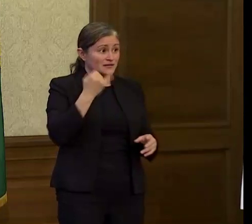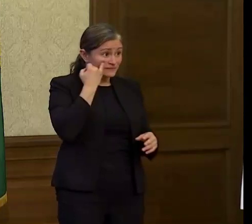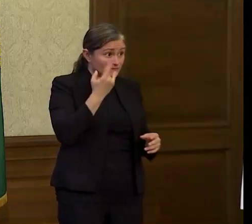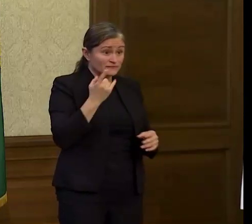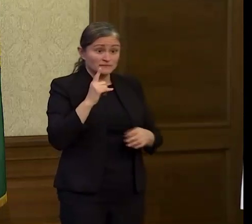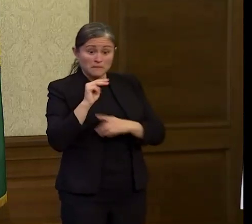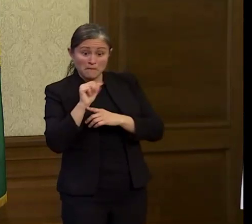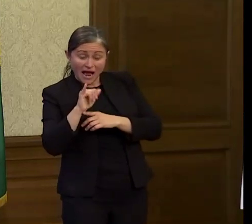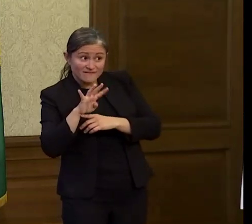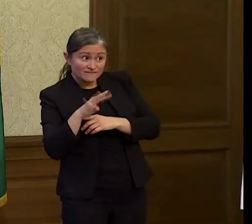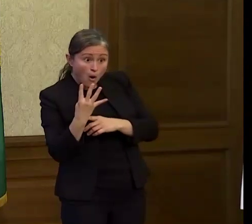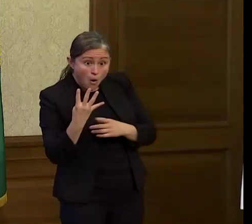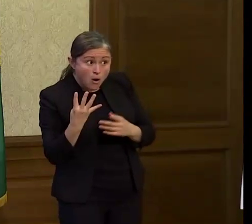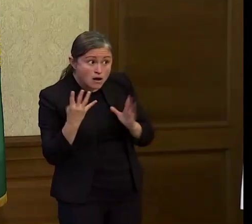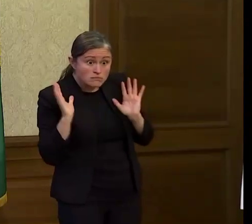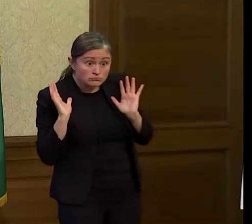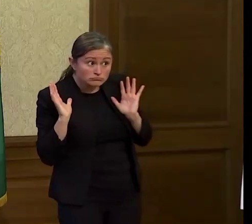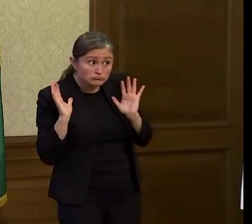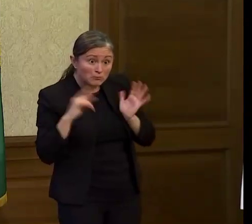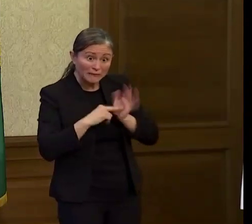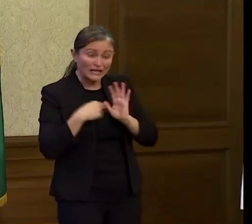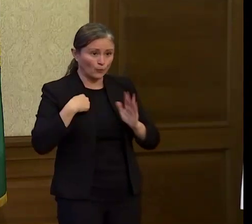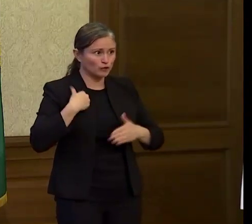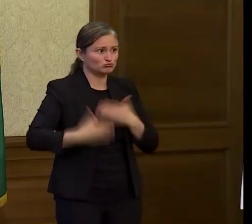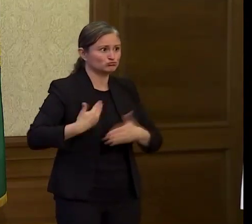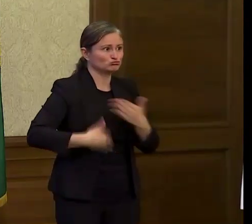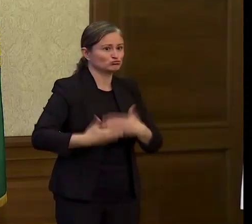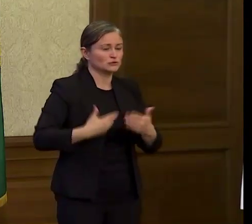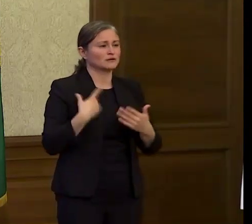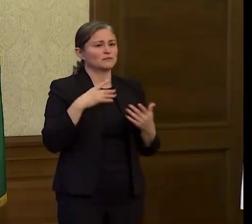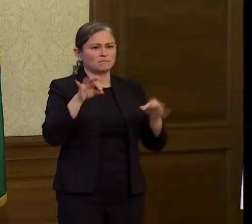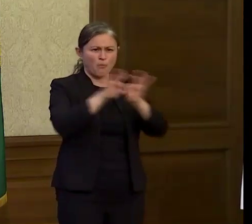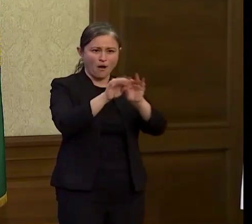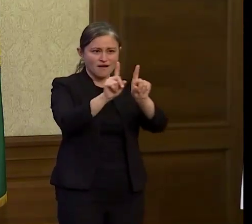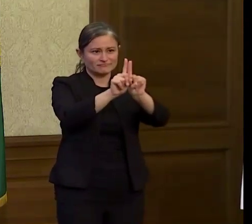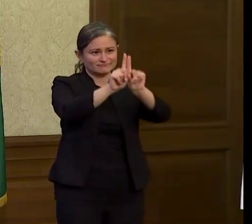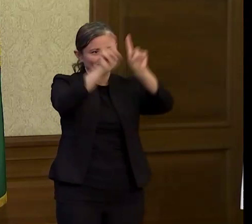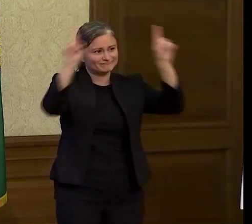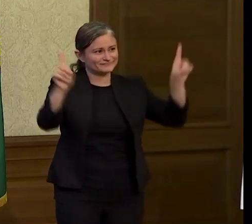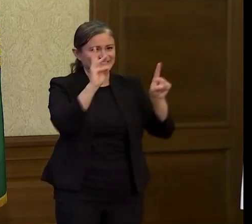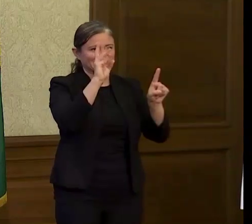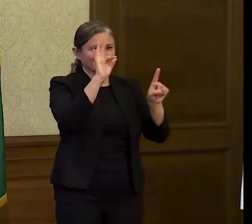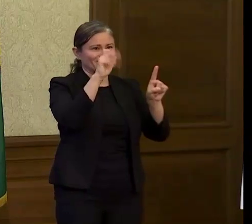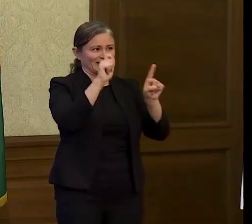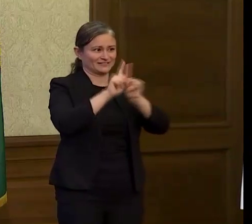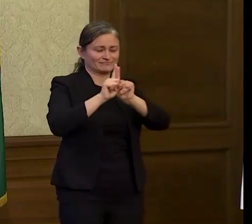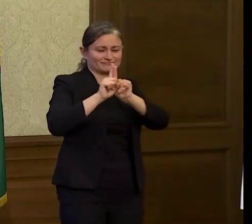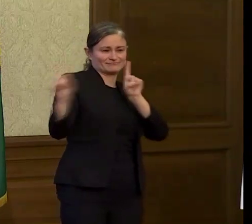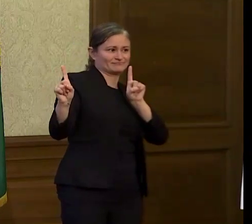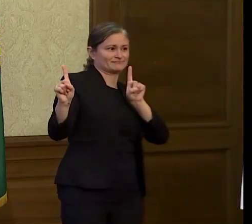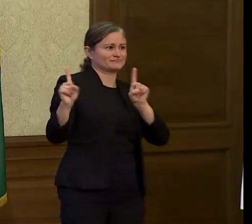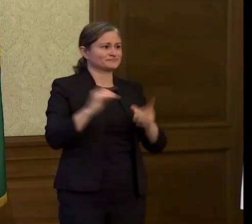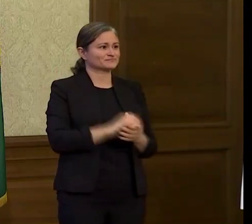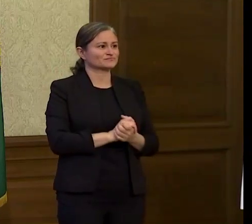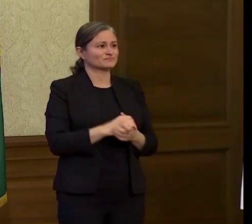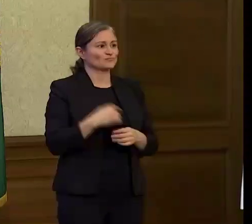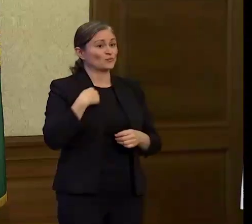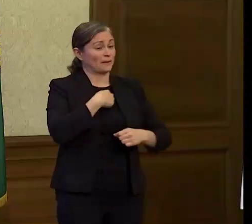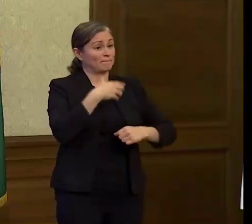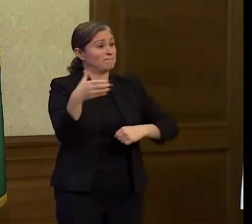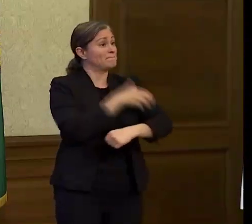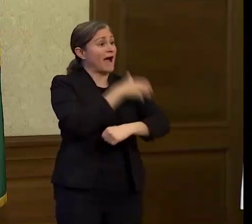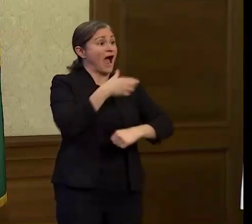to socially distance. We have power in this fight, and that power is to use our heads to